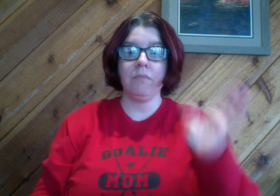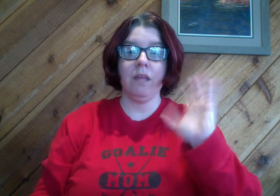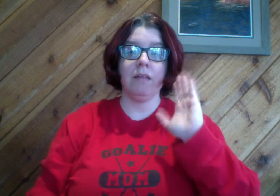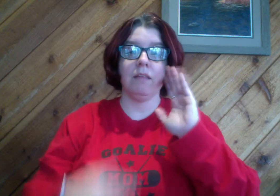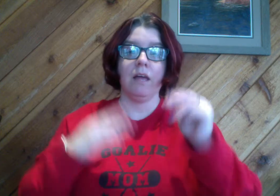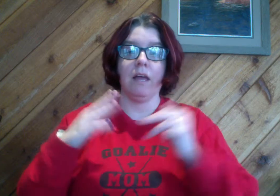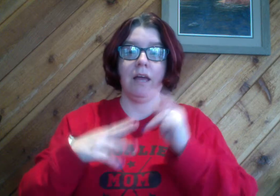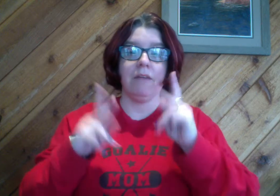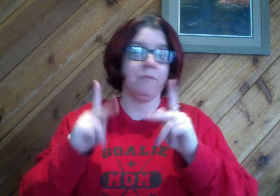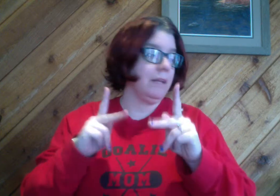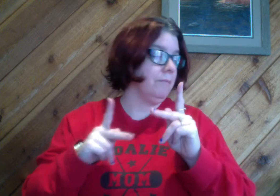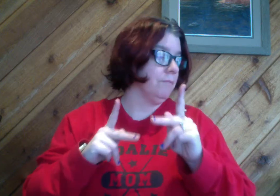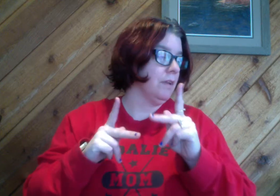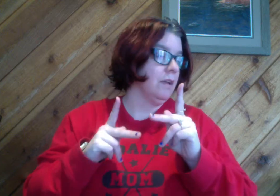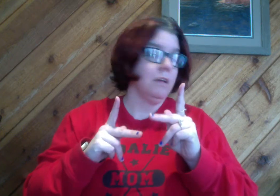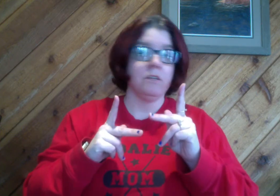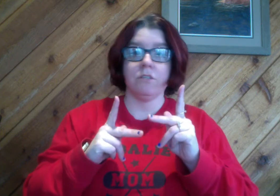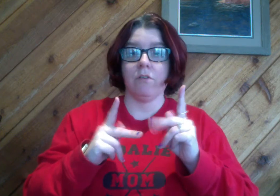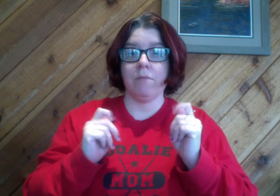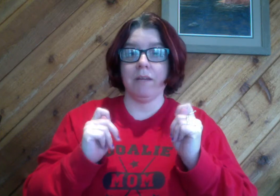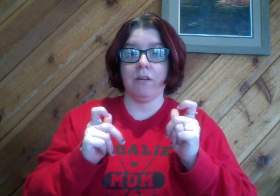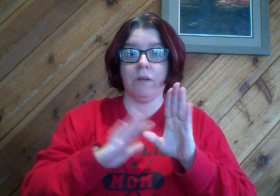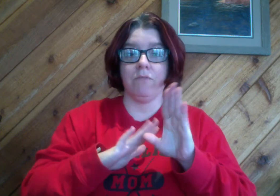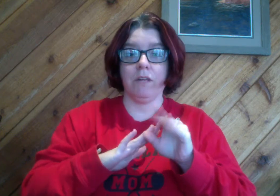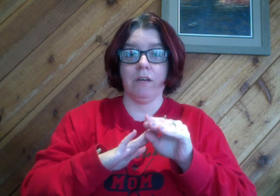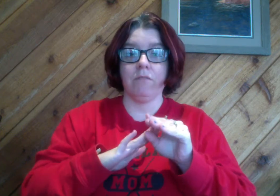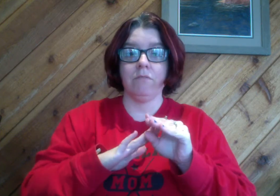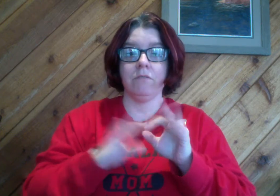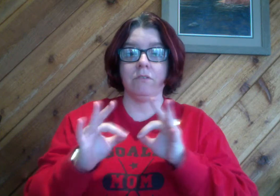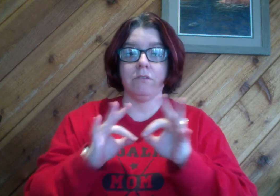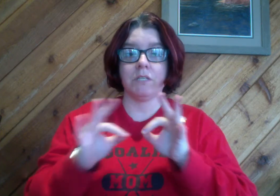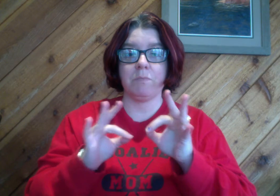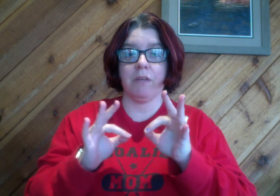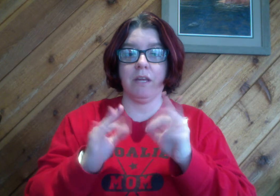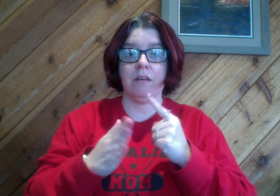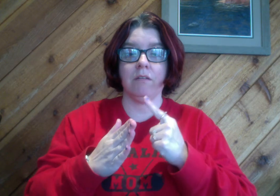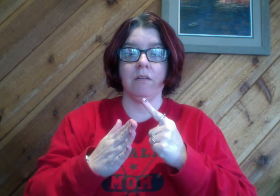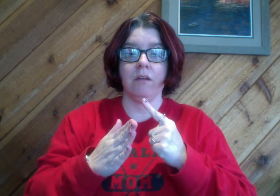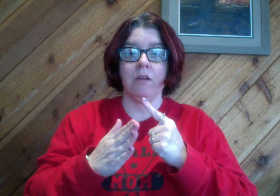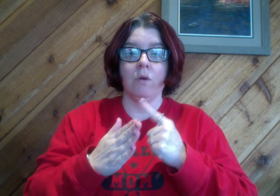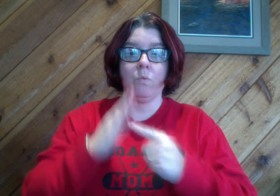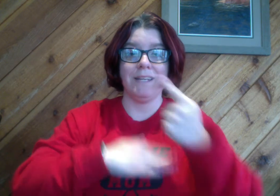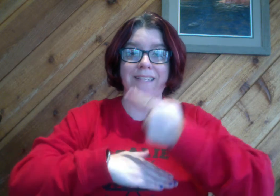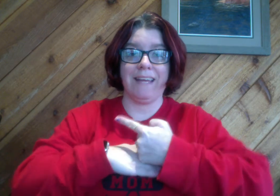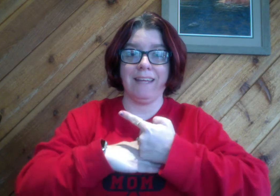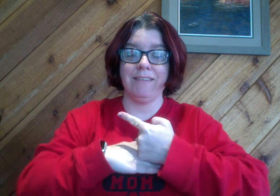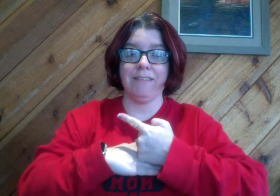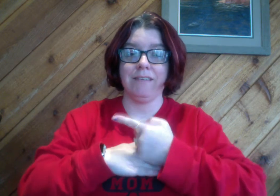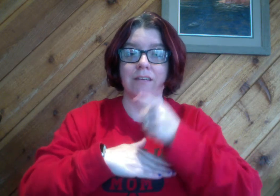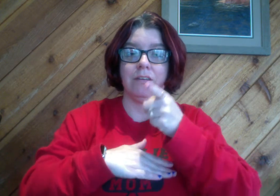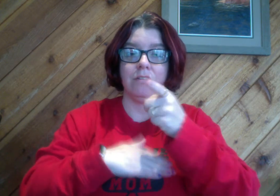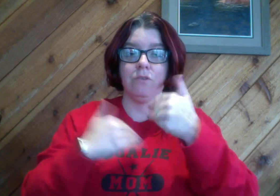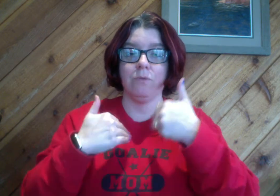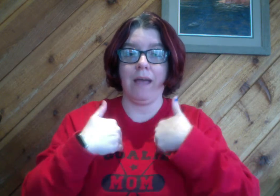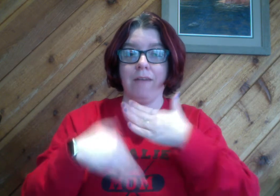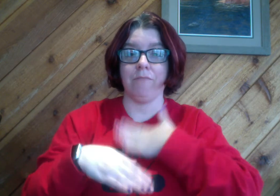Hi everybody. So I'm making a quick video to explain what days you have my